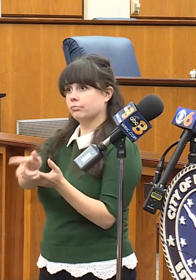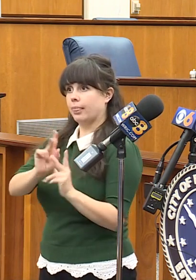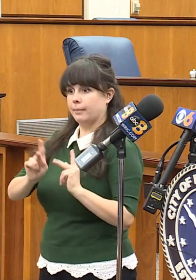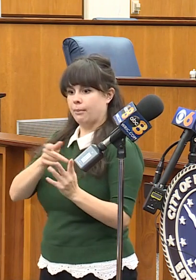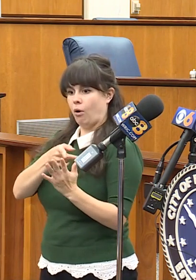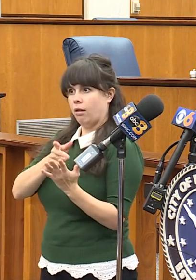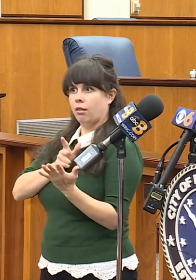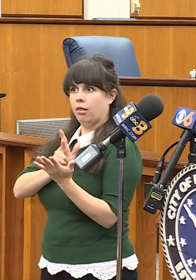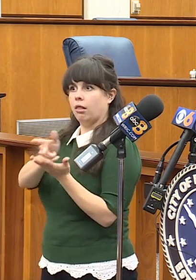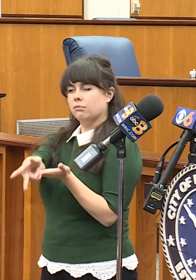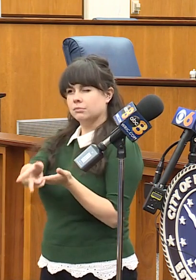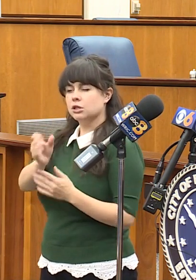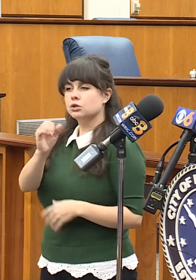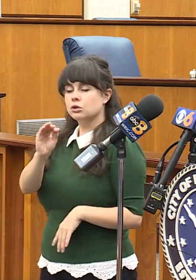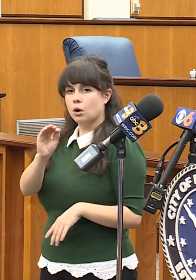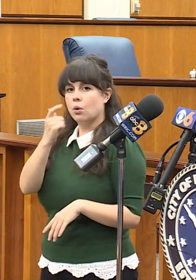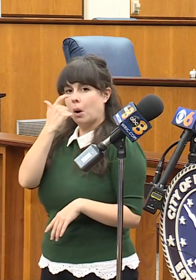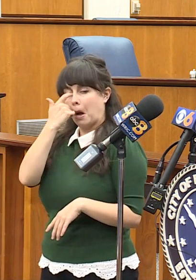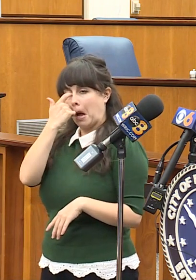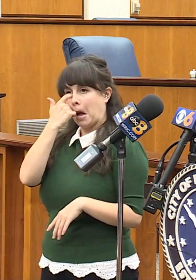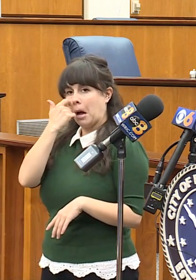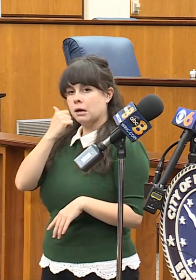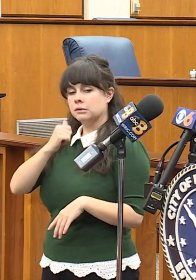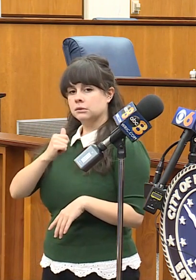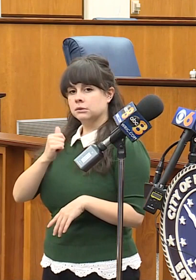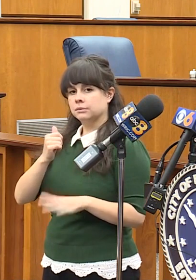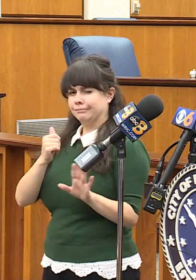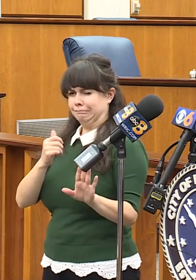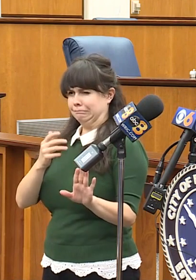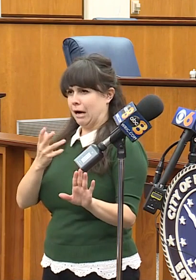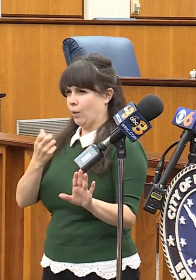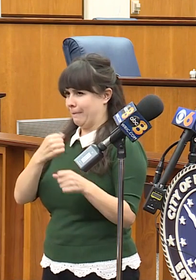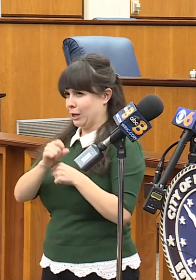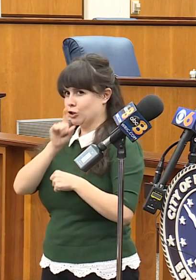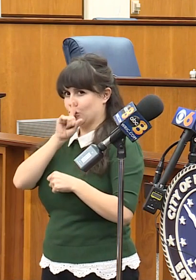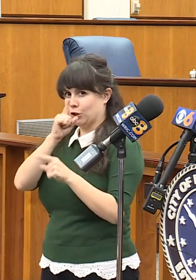to look back at Mike, cause this one was sent to me. I want to make sure I get this right.